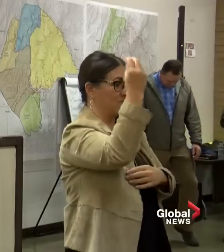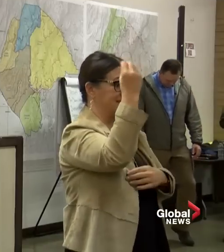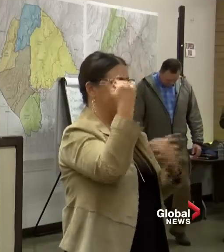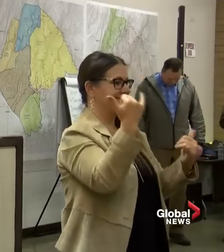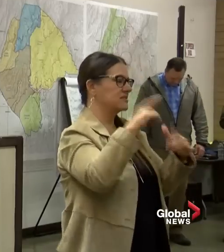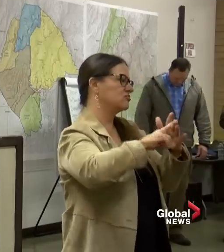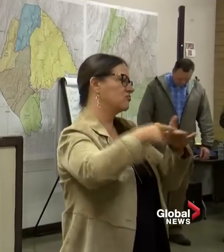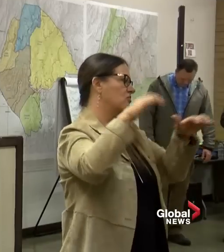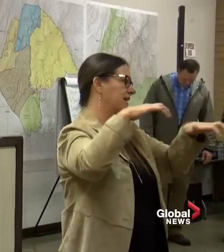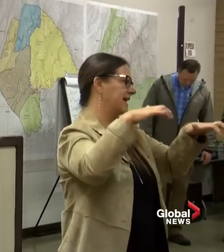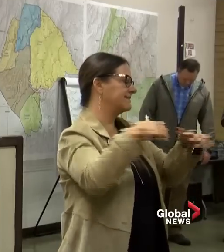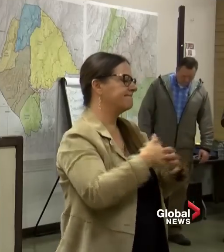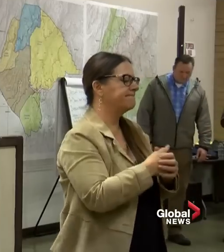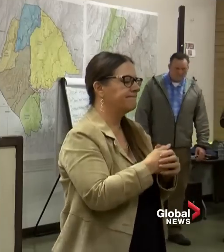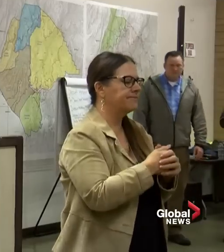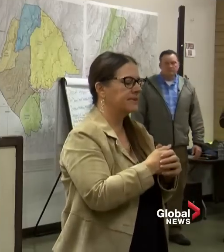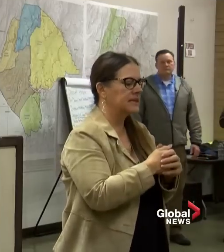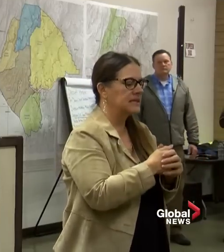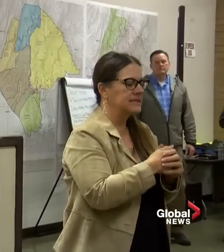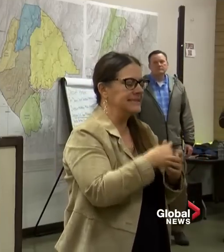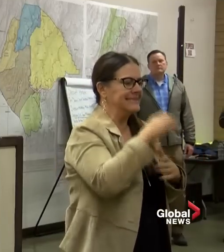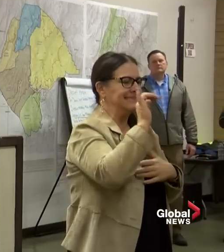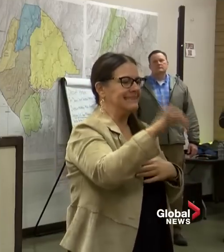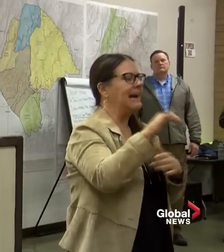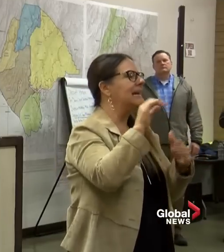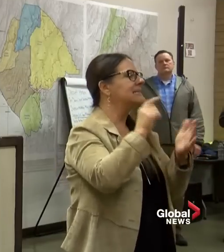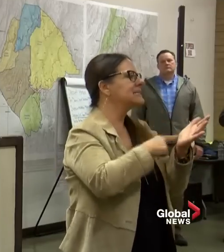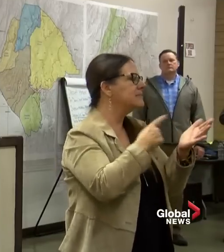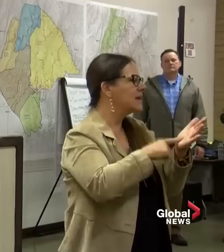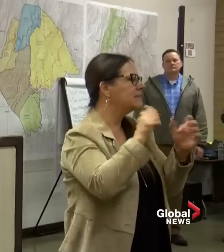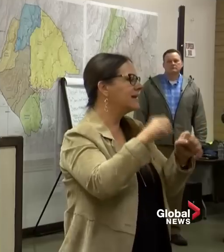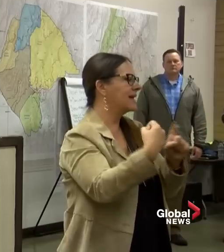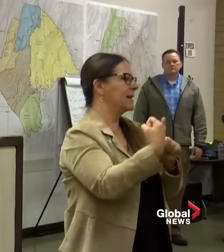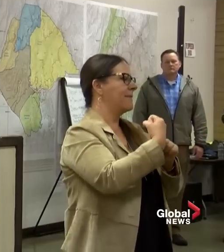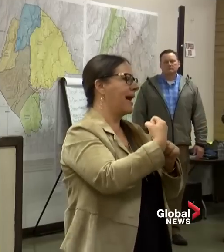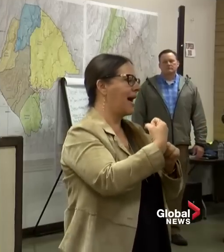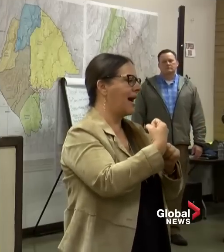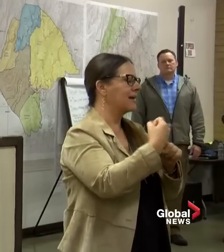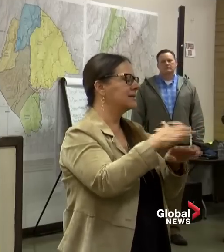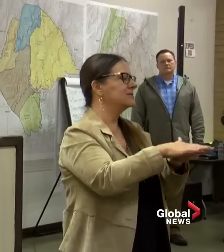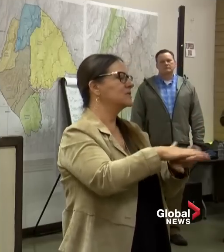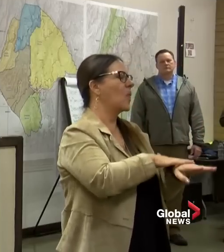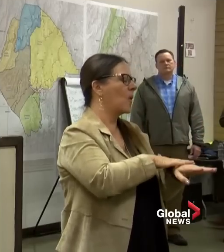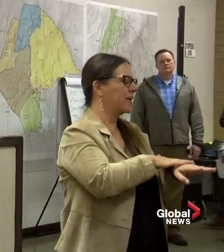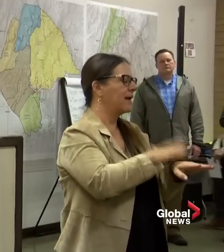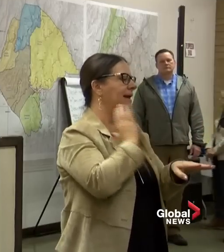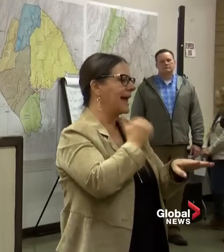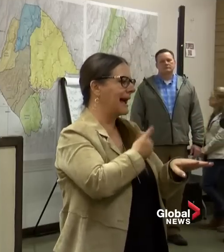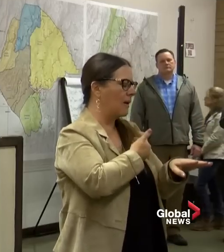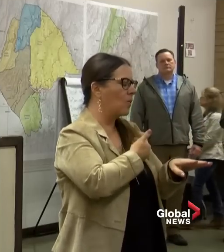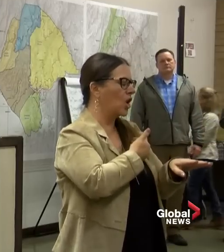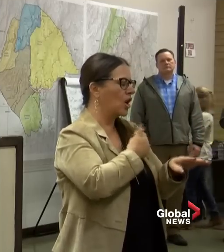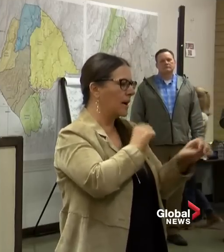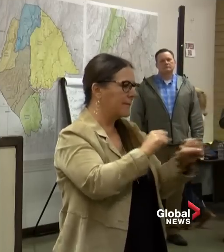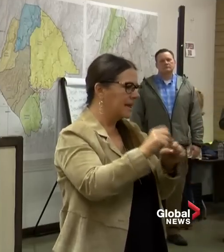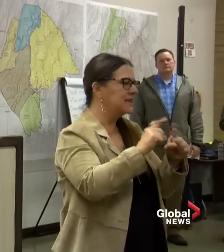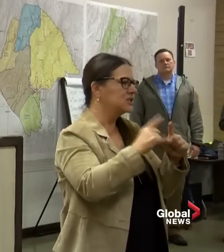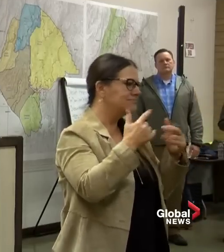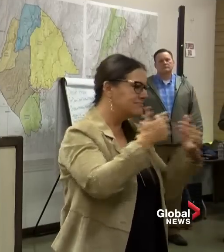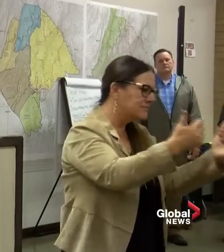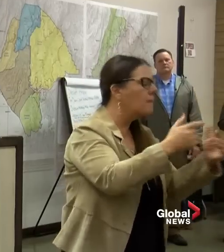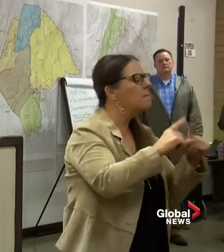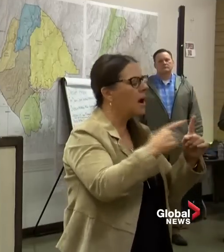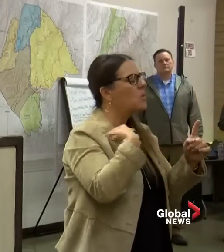and that can be a factor in our ability to go forward, but we are making good progress. I'm going to